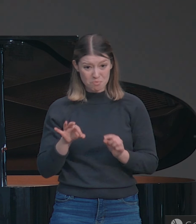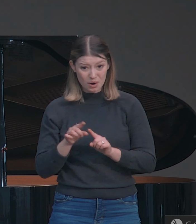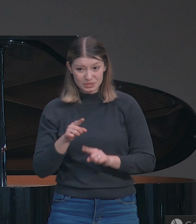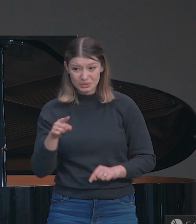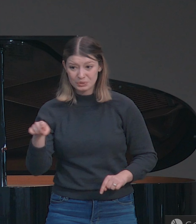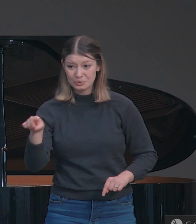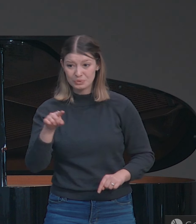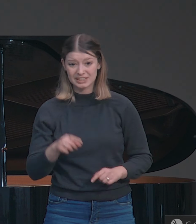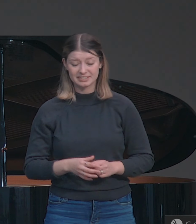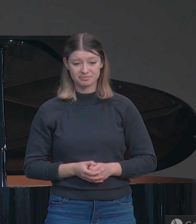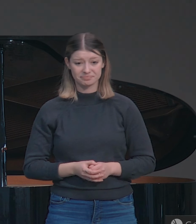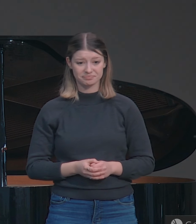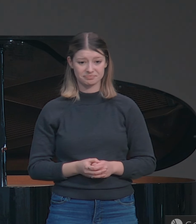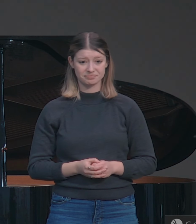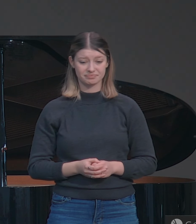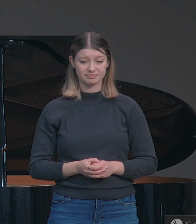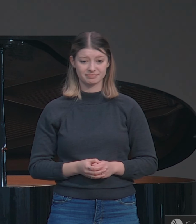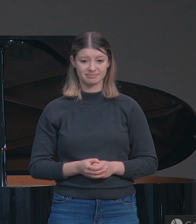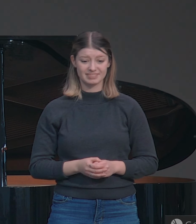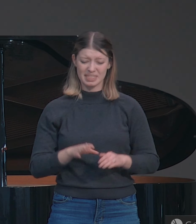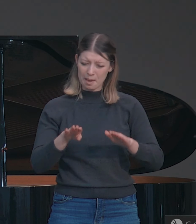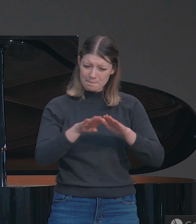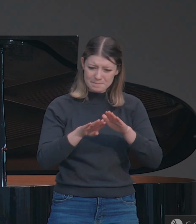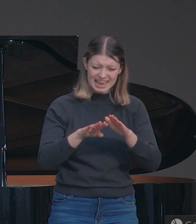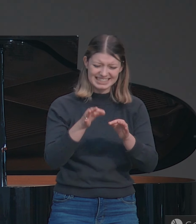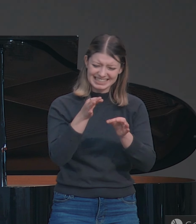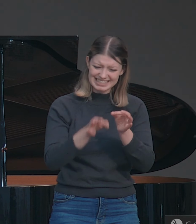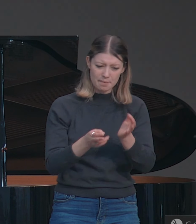Is the simple teaching of Scripture important to you?